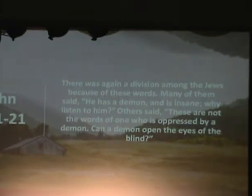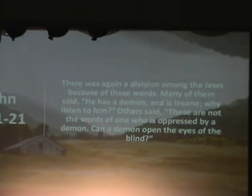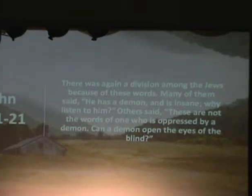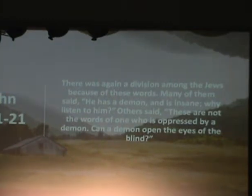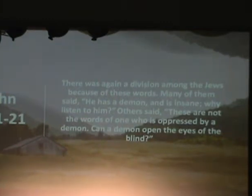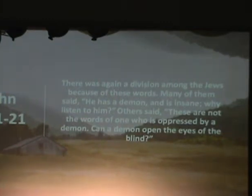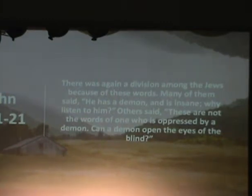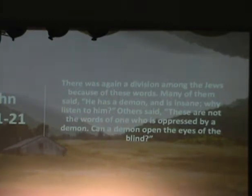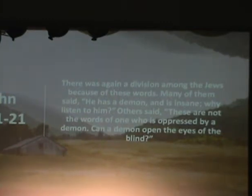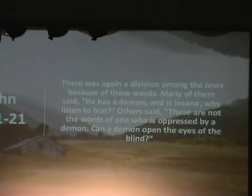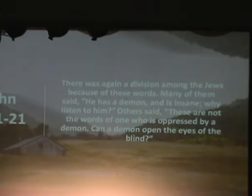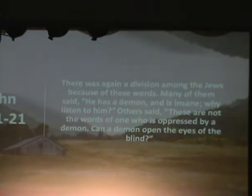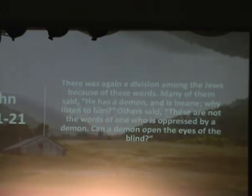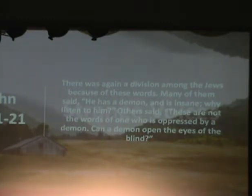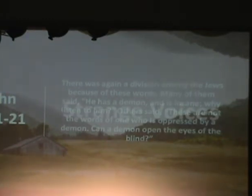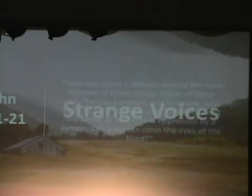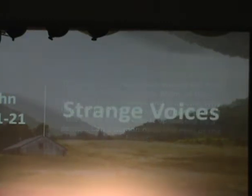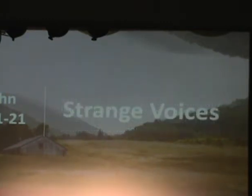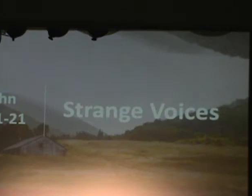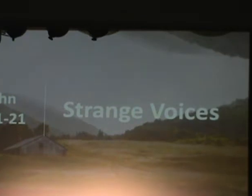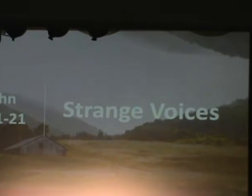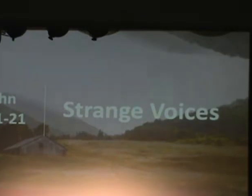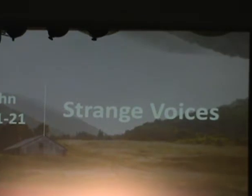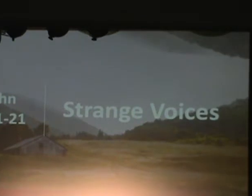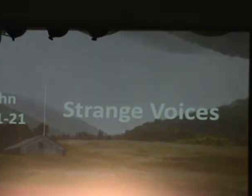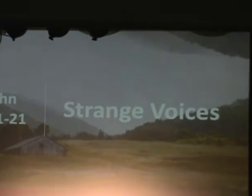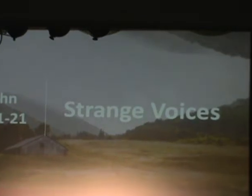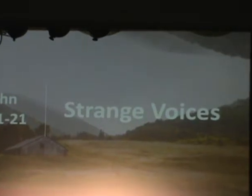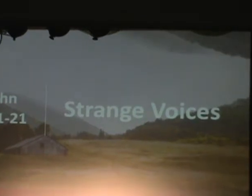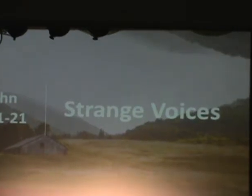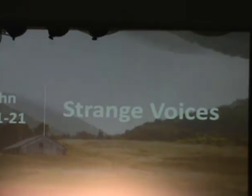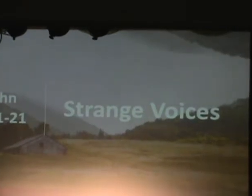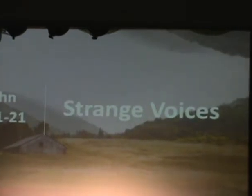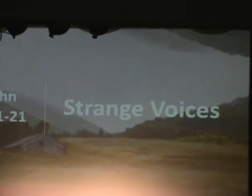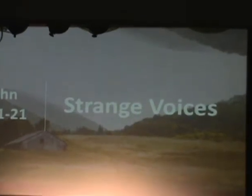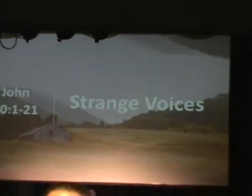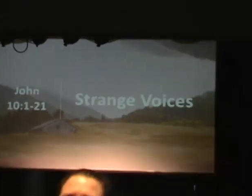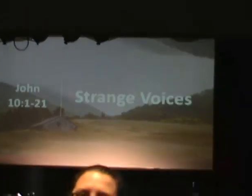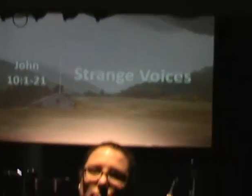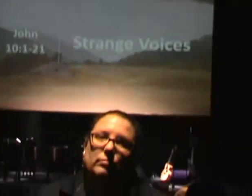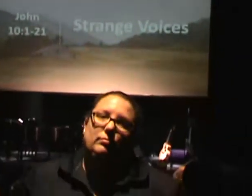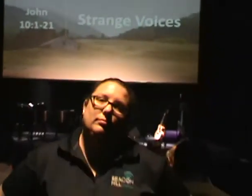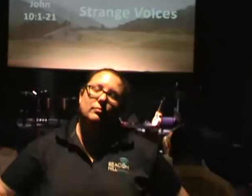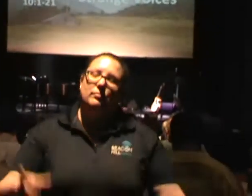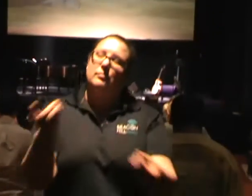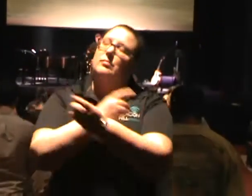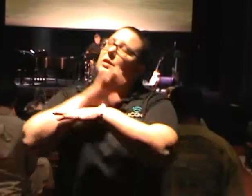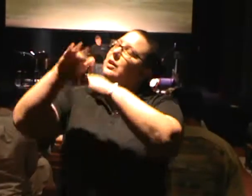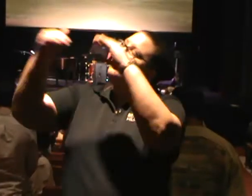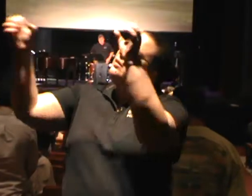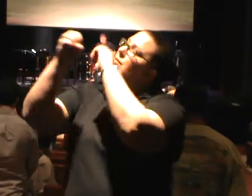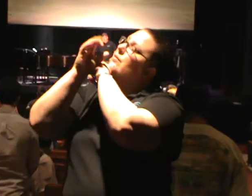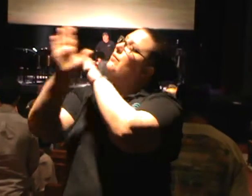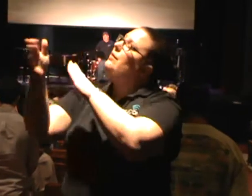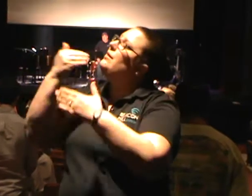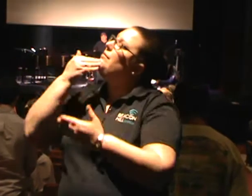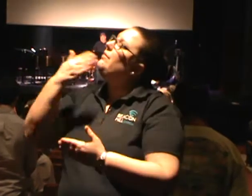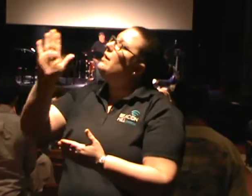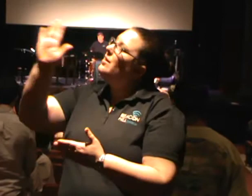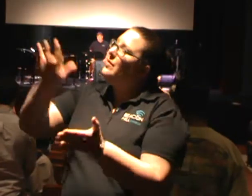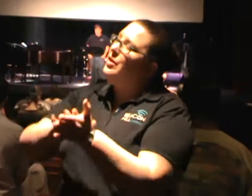blind? Let us pray. Heavenly Father, I thank you for your word. I thank you that your word